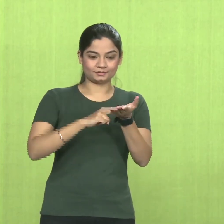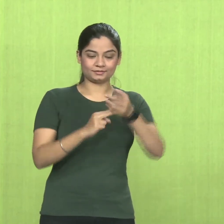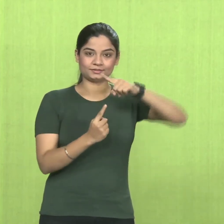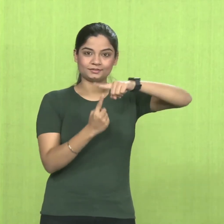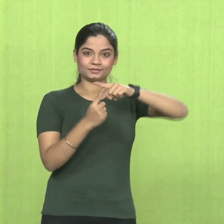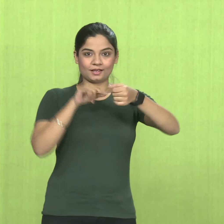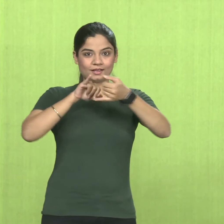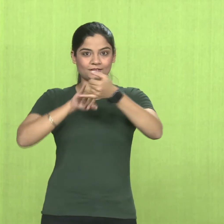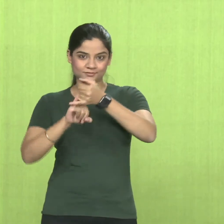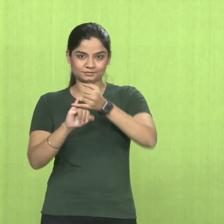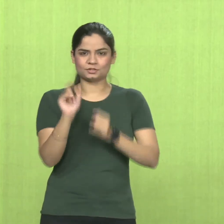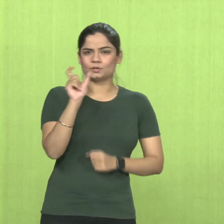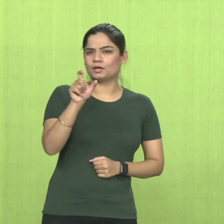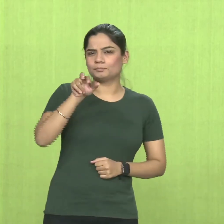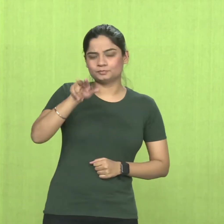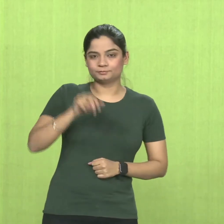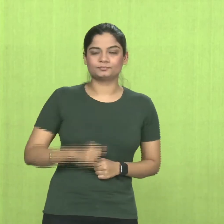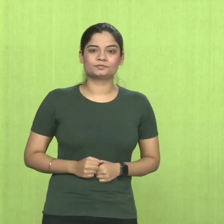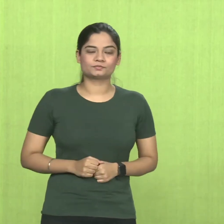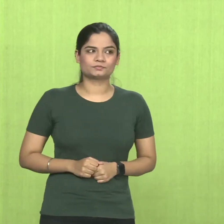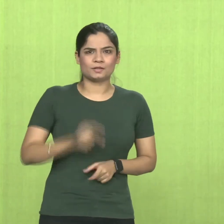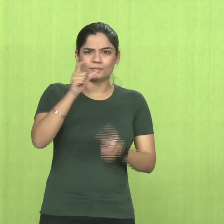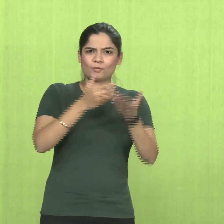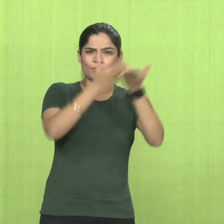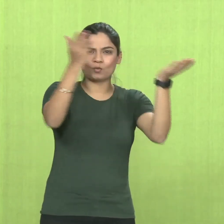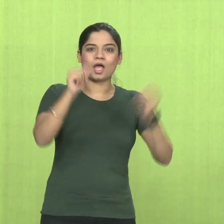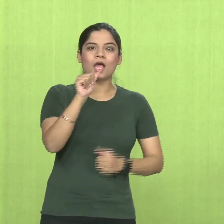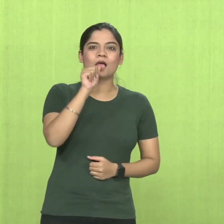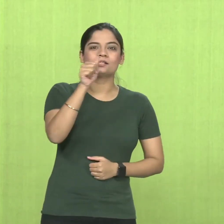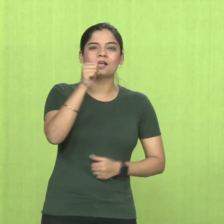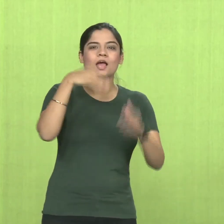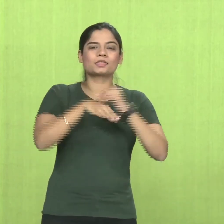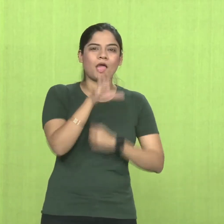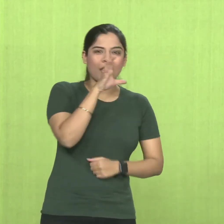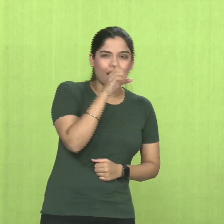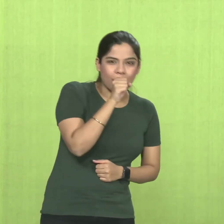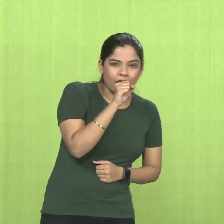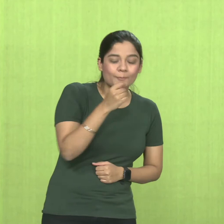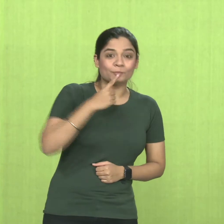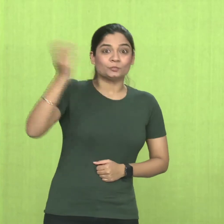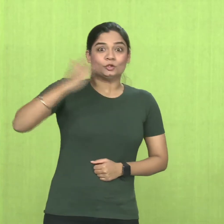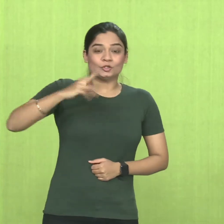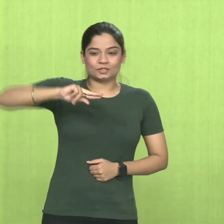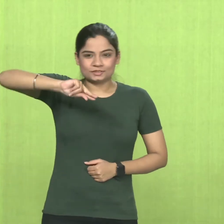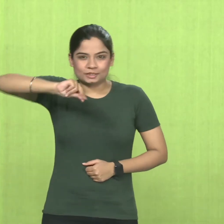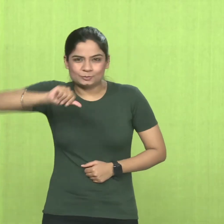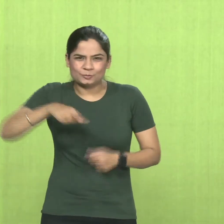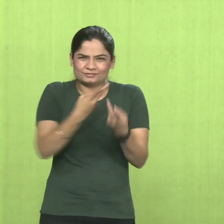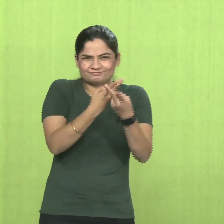Ferments. Undergoes fermentation. For example, pickle undergoes fermentation when